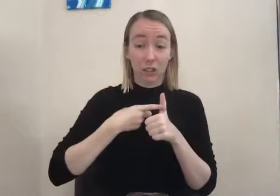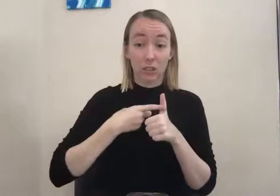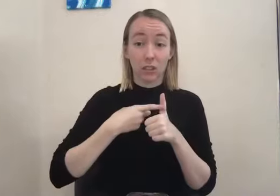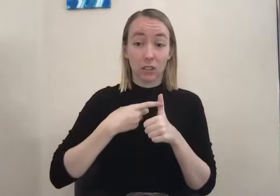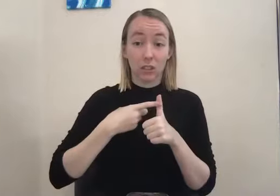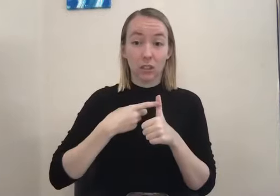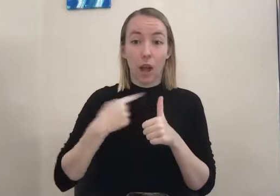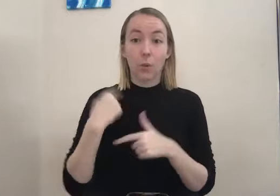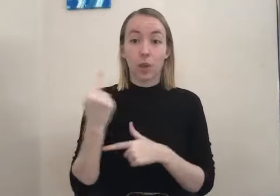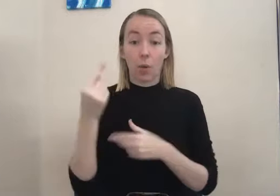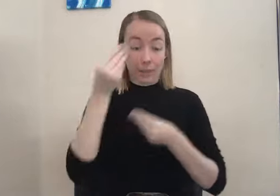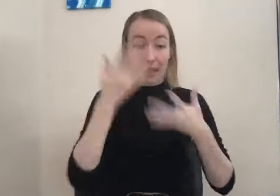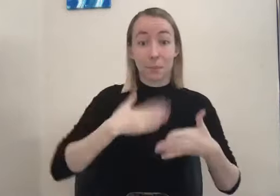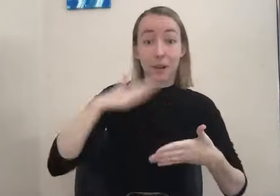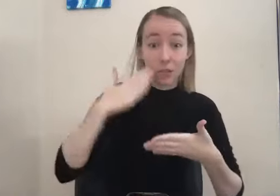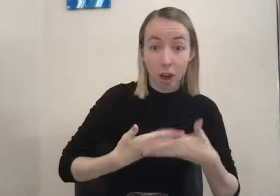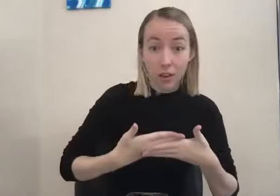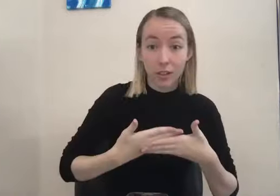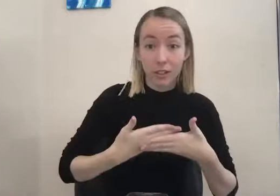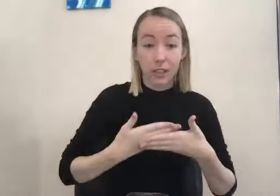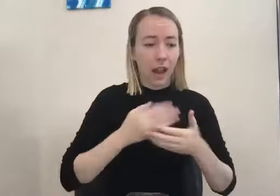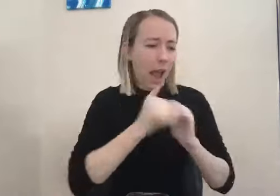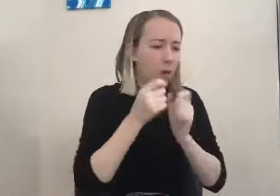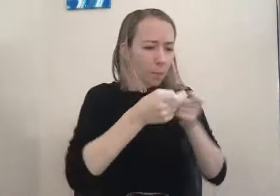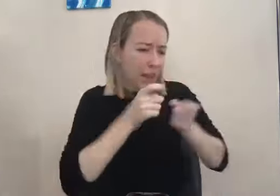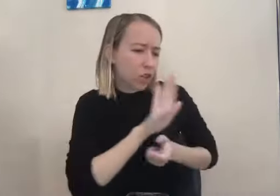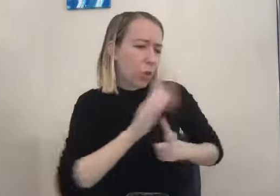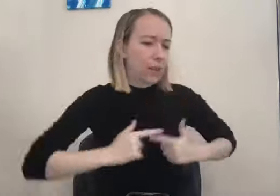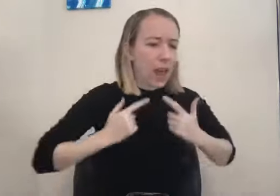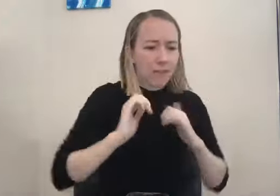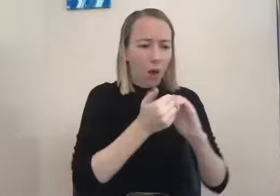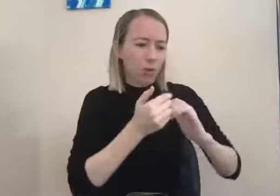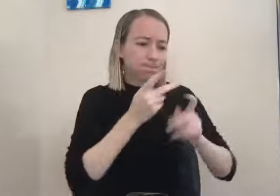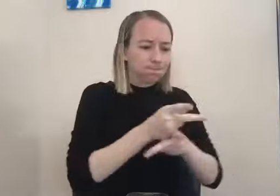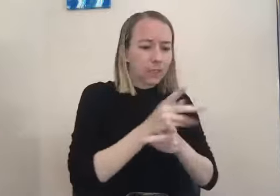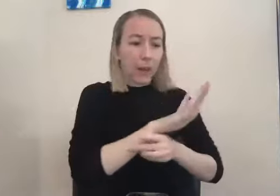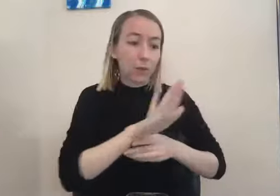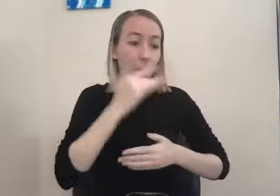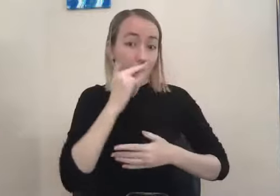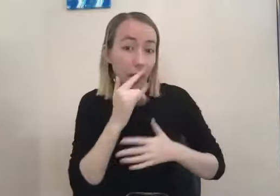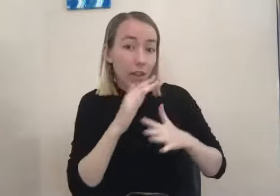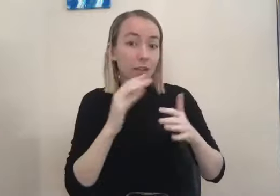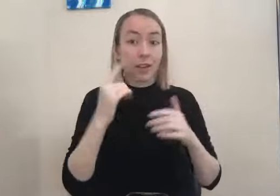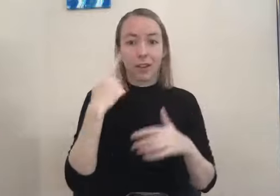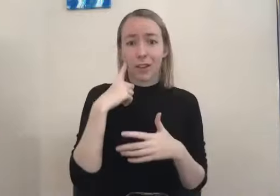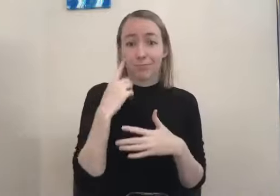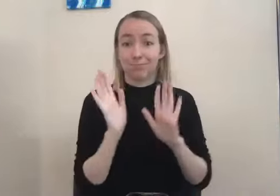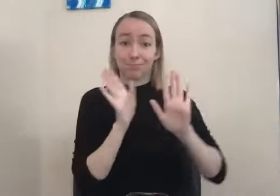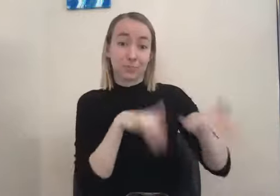then eventually, it took me about a year, and I started meeting up for coffee. And then I didn't even ask her to be my sponsor, Rick. I just said one day, are you my